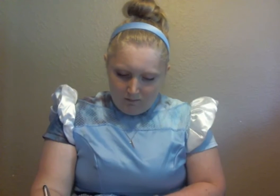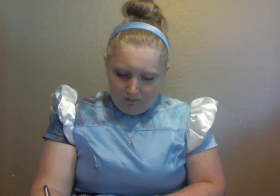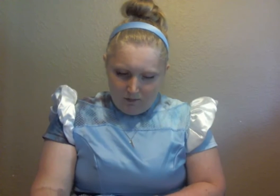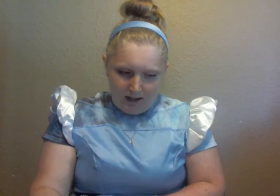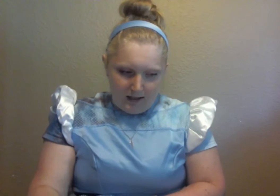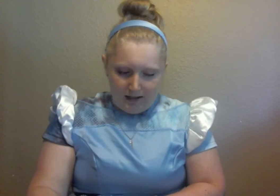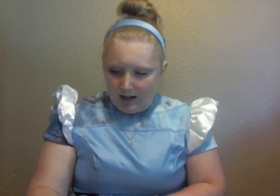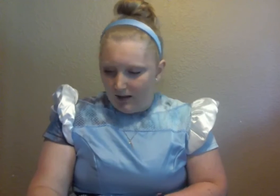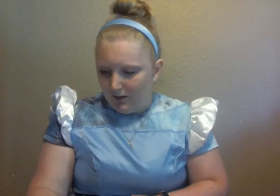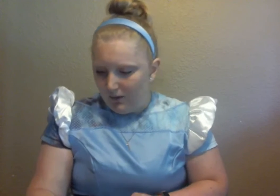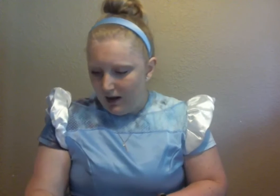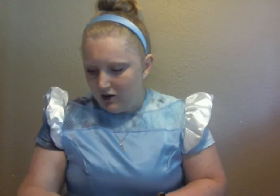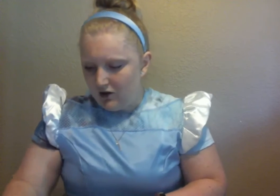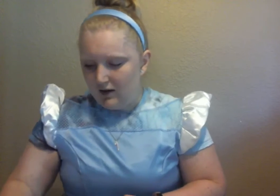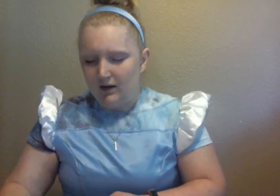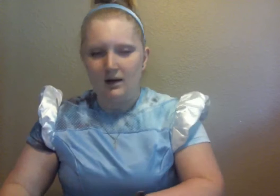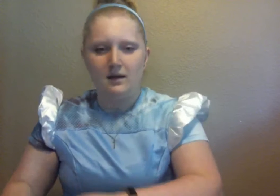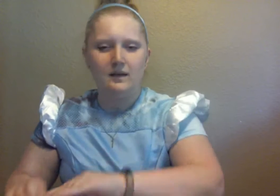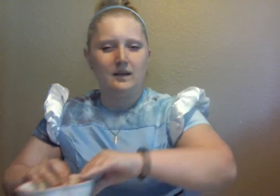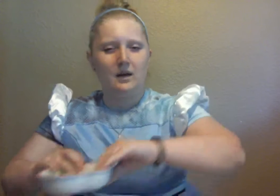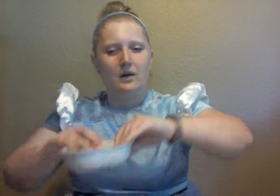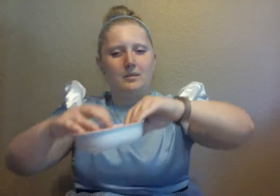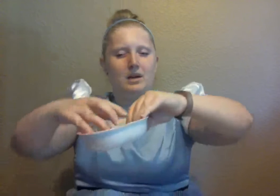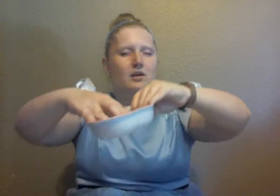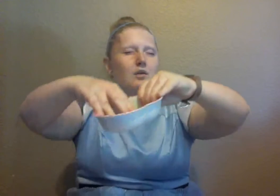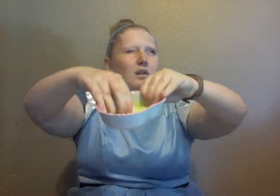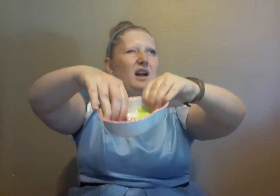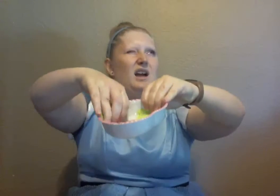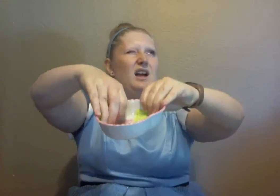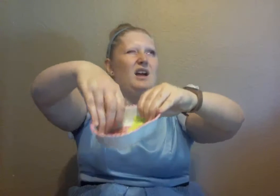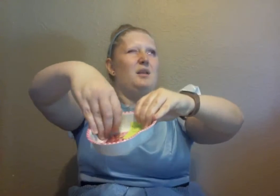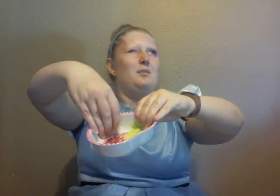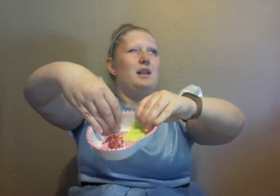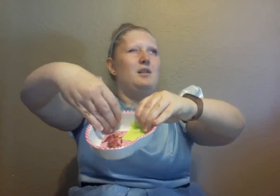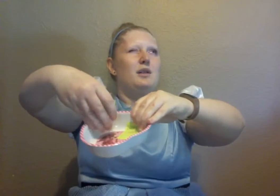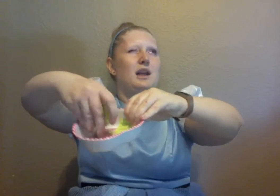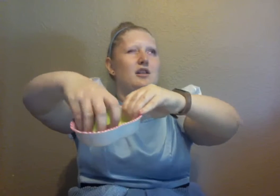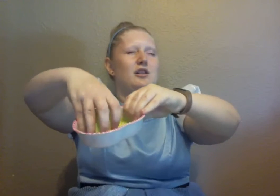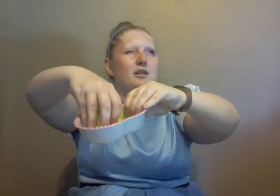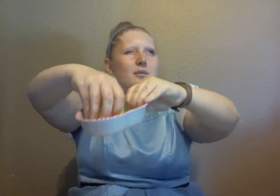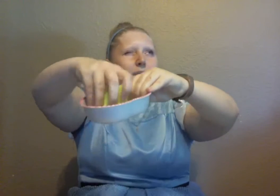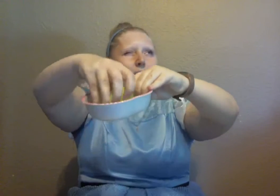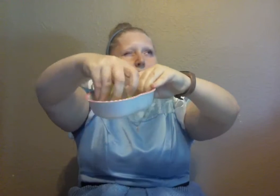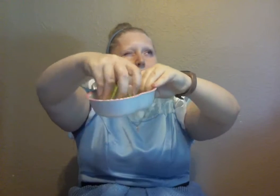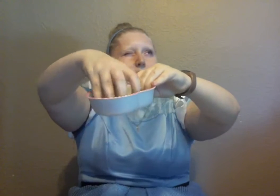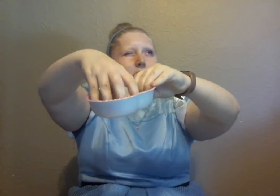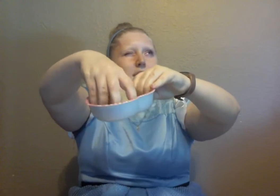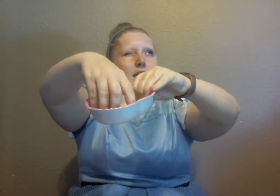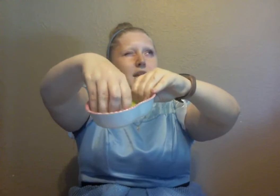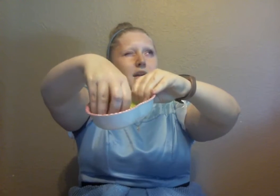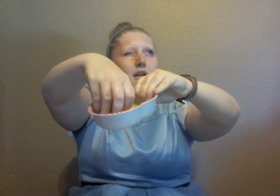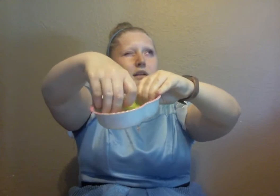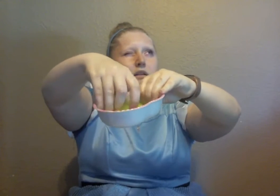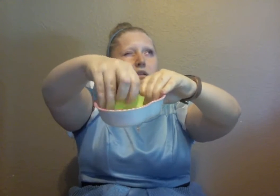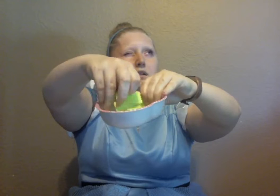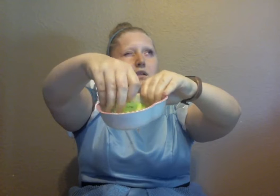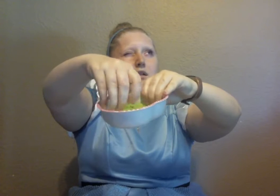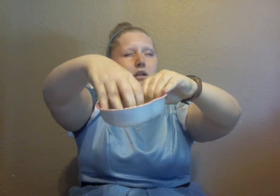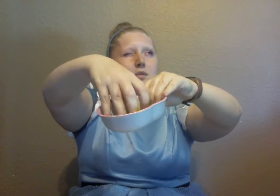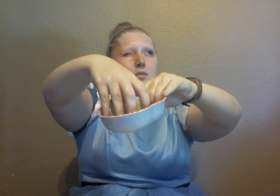So I need a location. So I'm going to grab my location container or